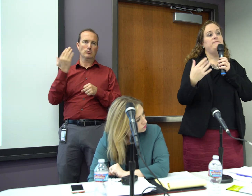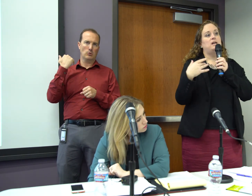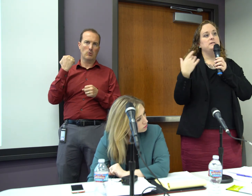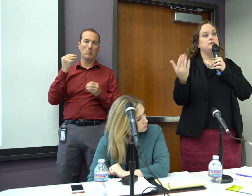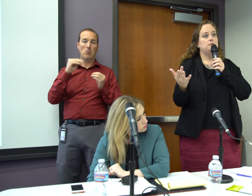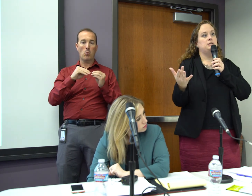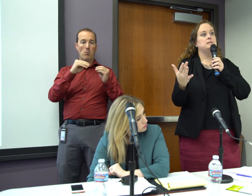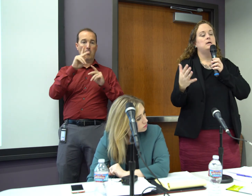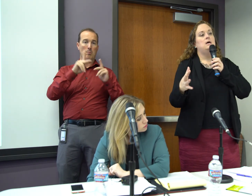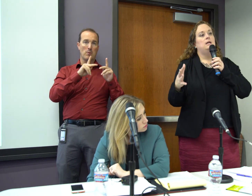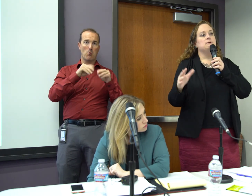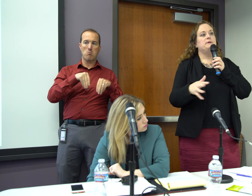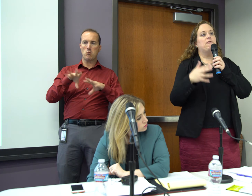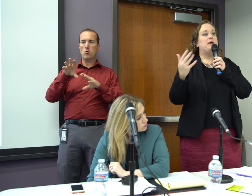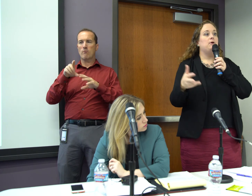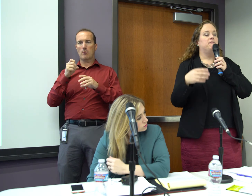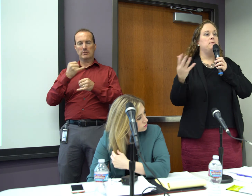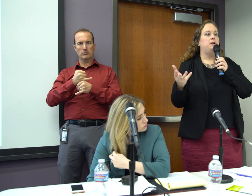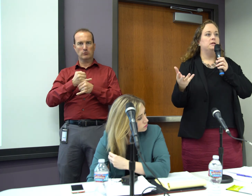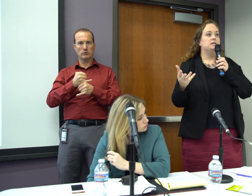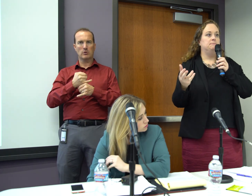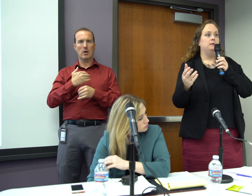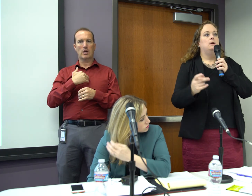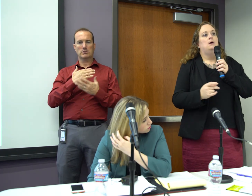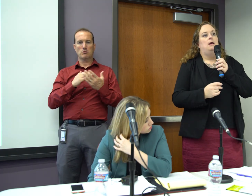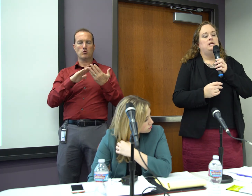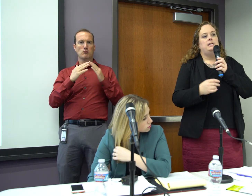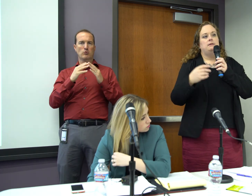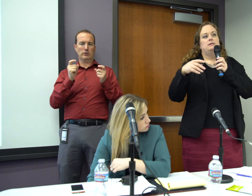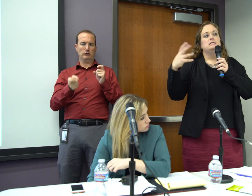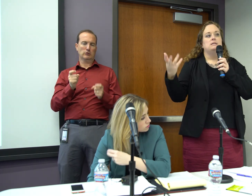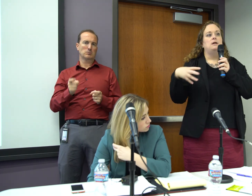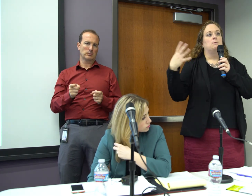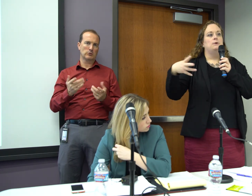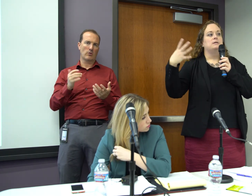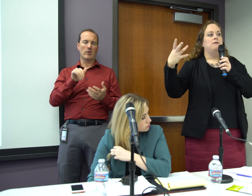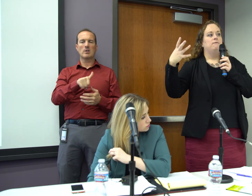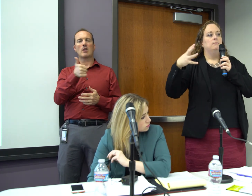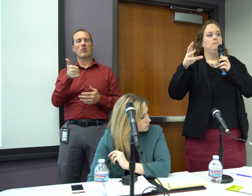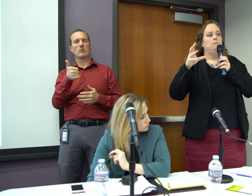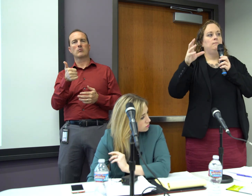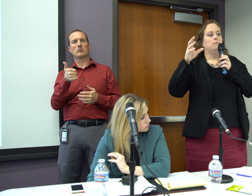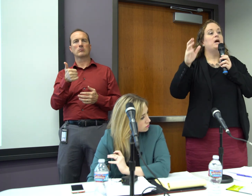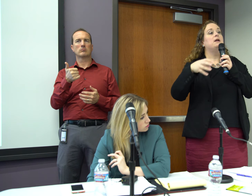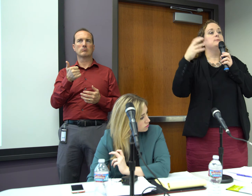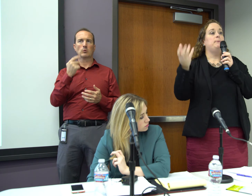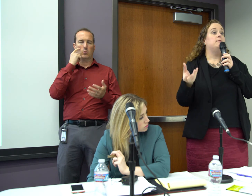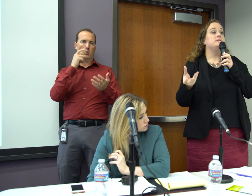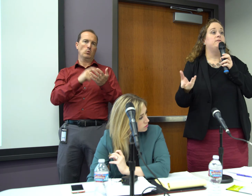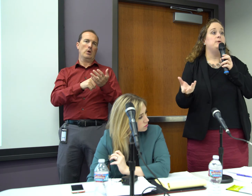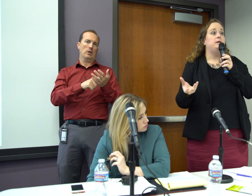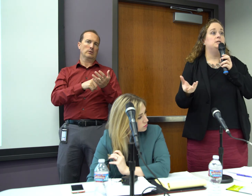people were moving out of institutions, there was a bit of a period of community adjustment. And I think this is another one of those kind of